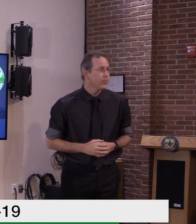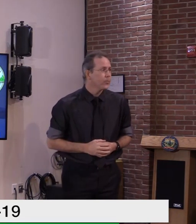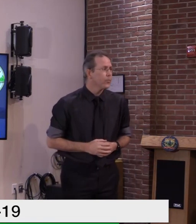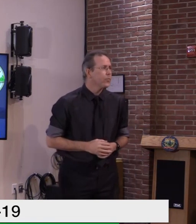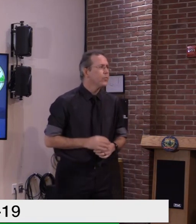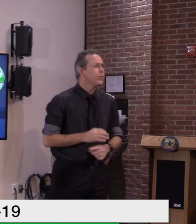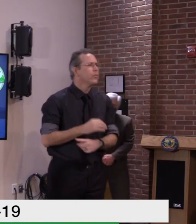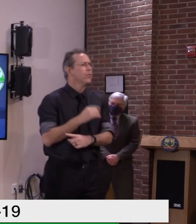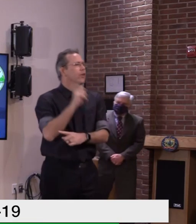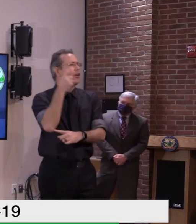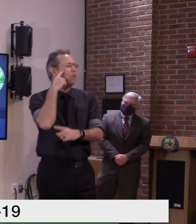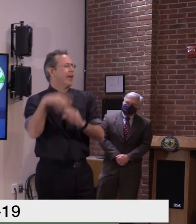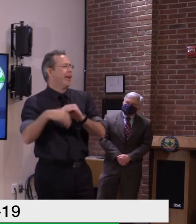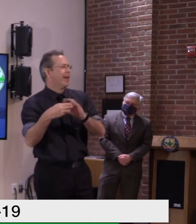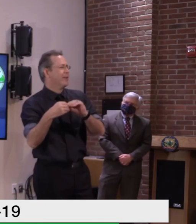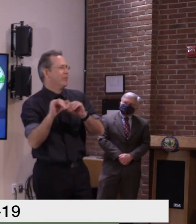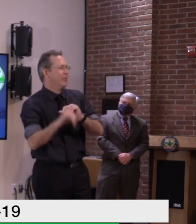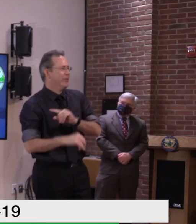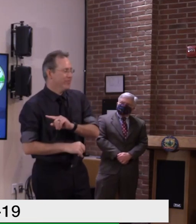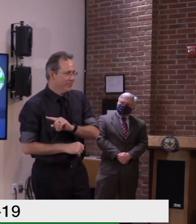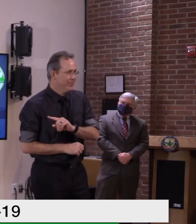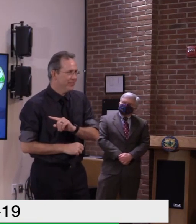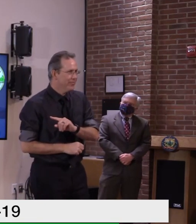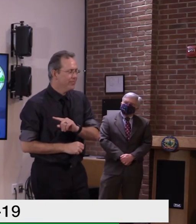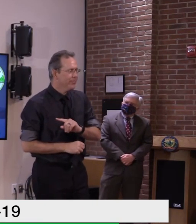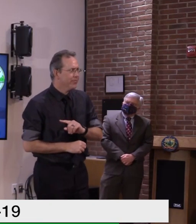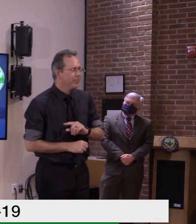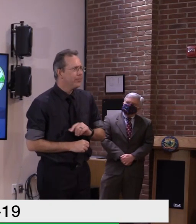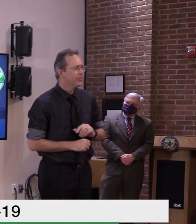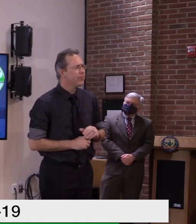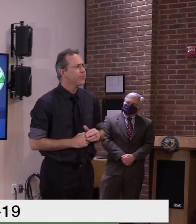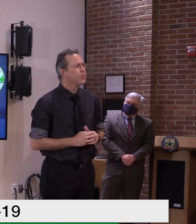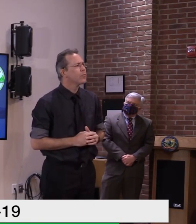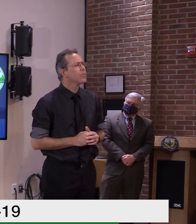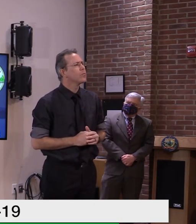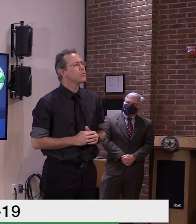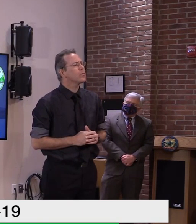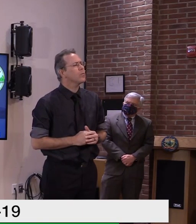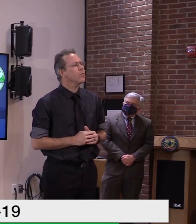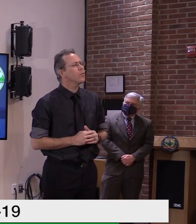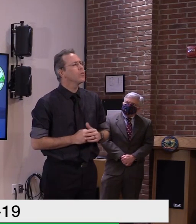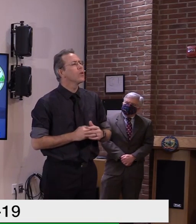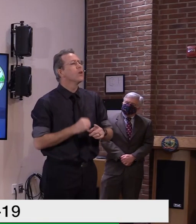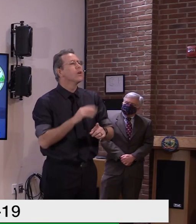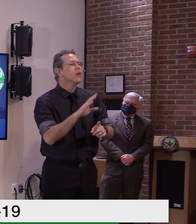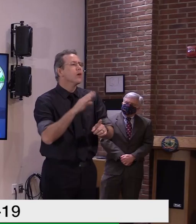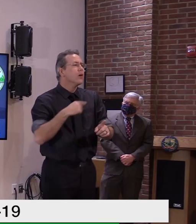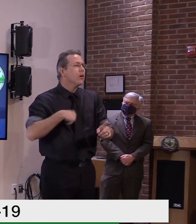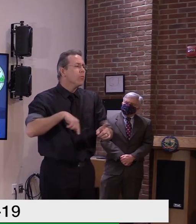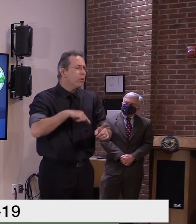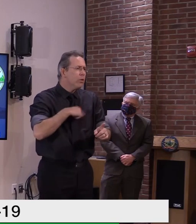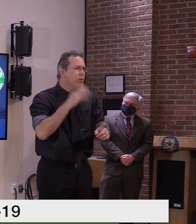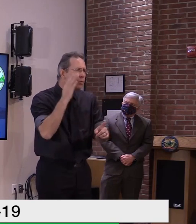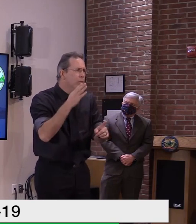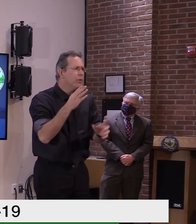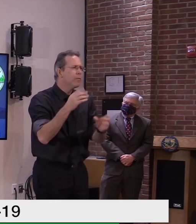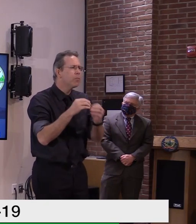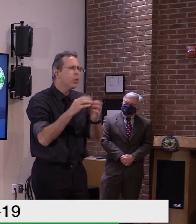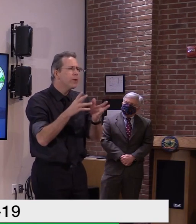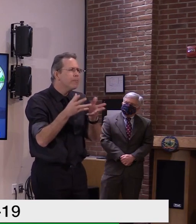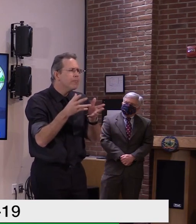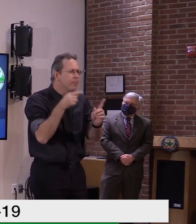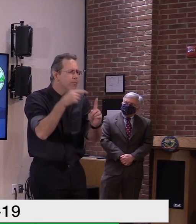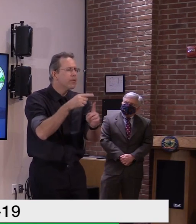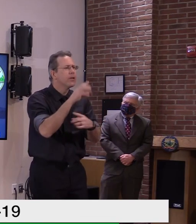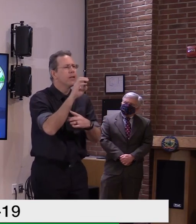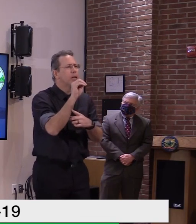going to get a little bit more prescriptive about what it means in terms of the EMS and those who come to the scene of